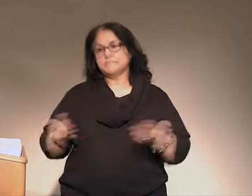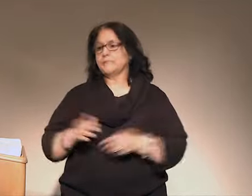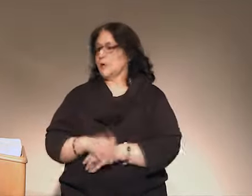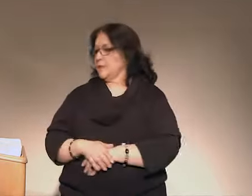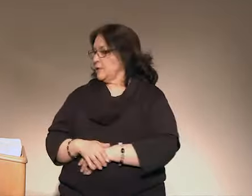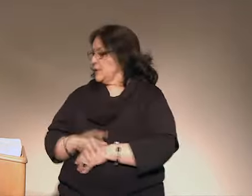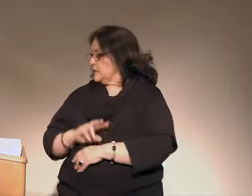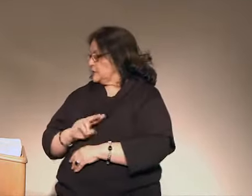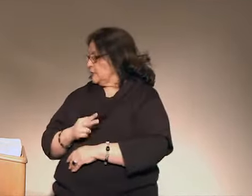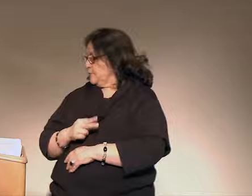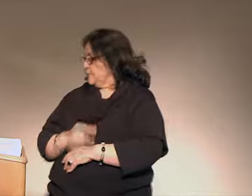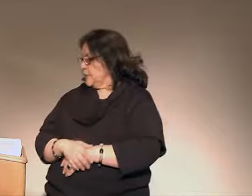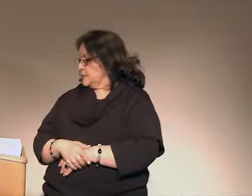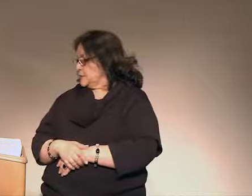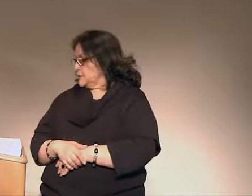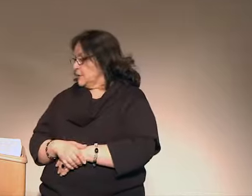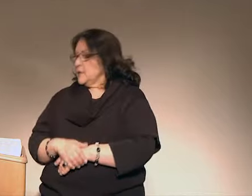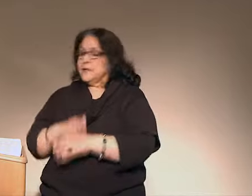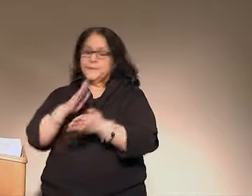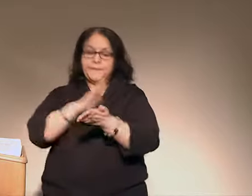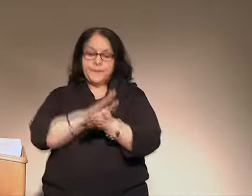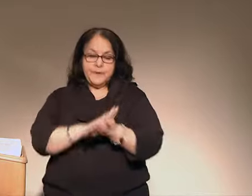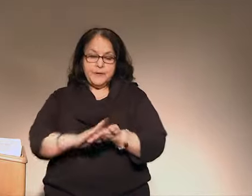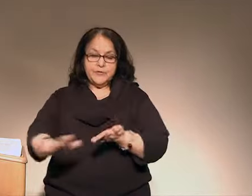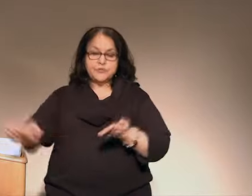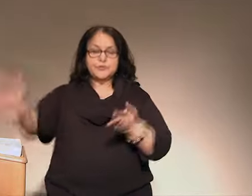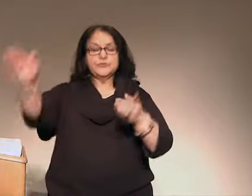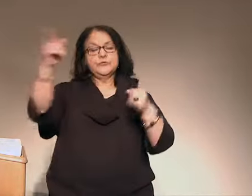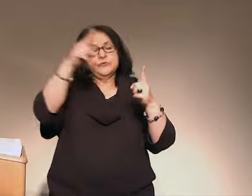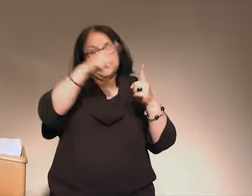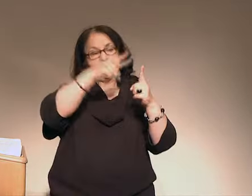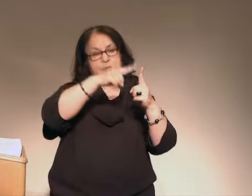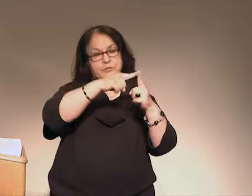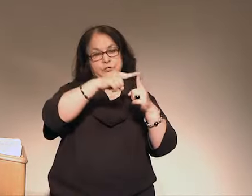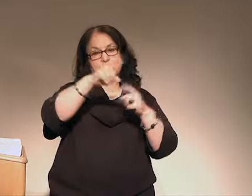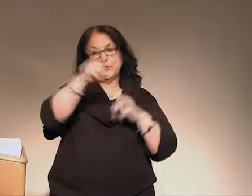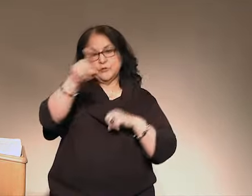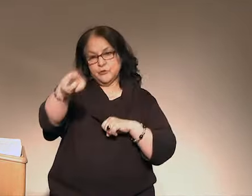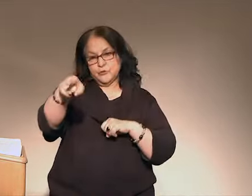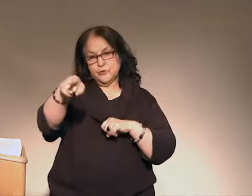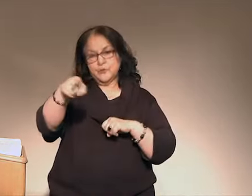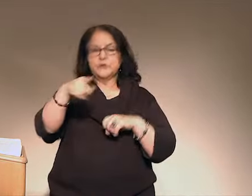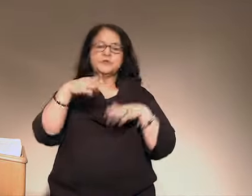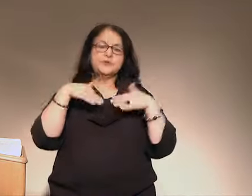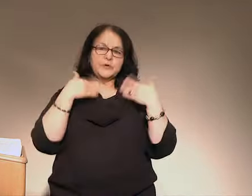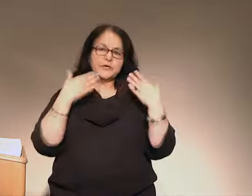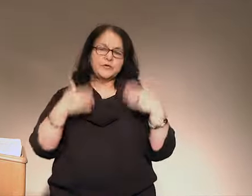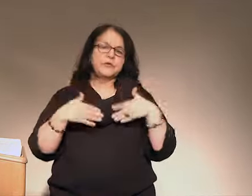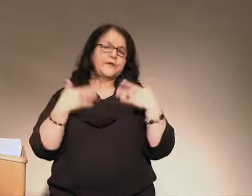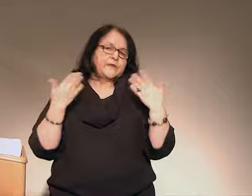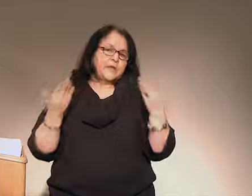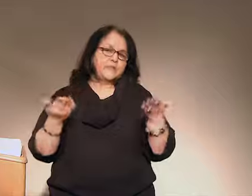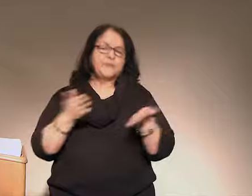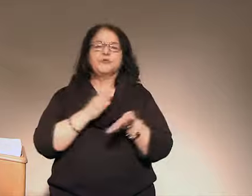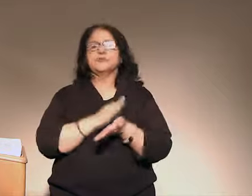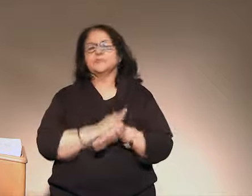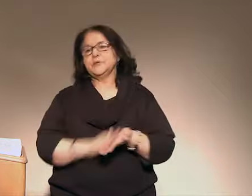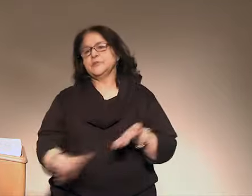all right. Second phrase, pleasure to meet you. So again, you could add the name of a person. Pleasure